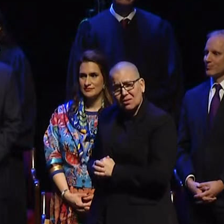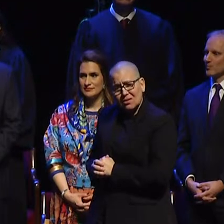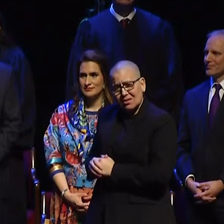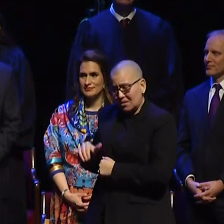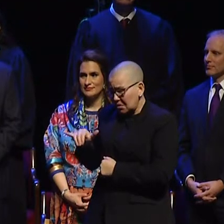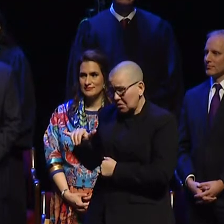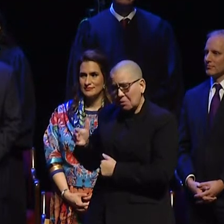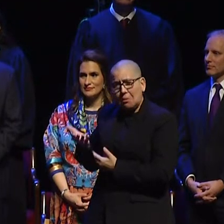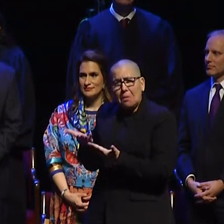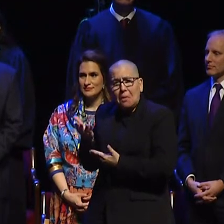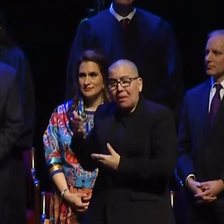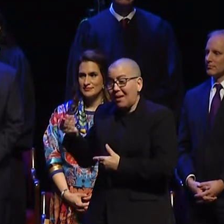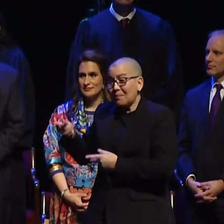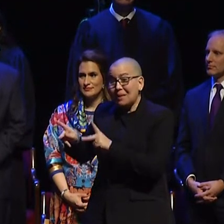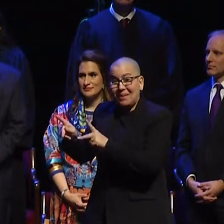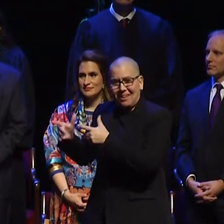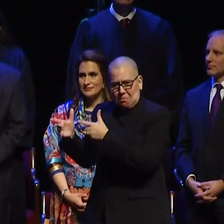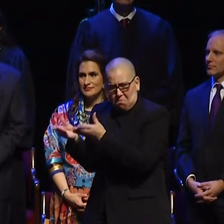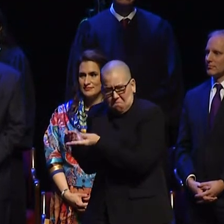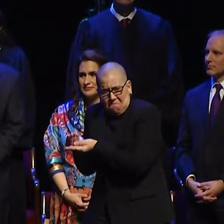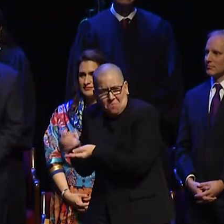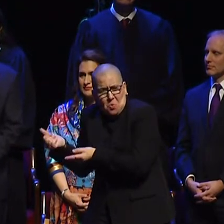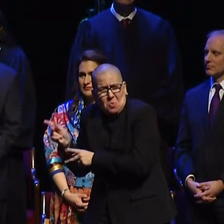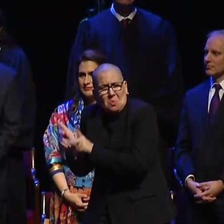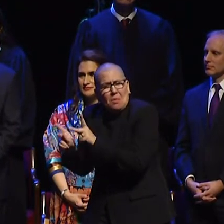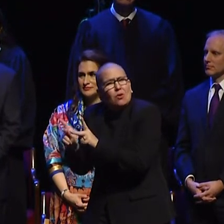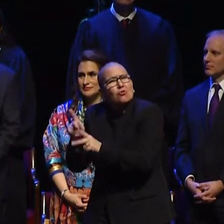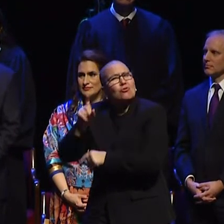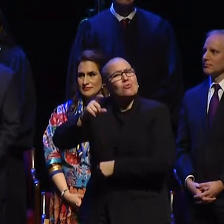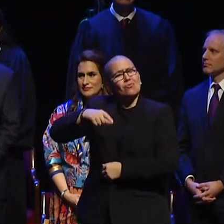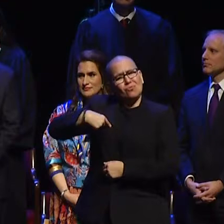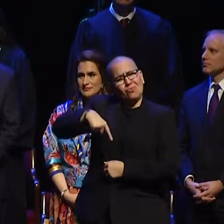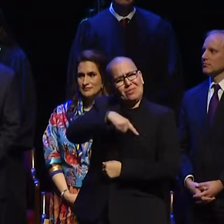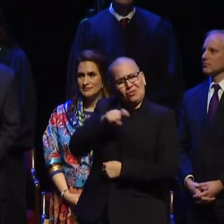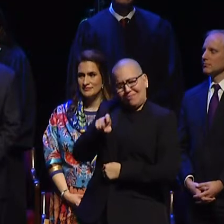but if we could have asked them, would